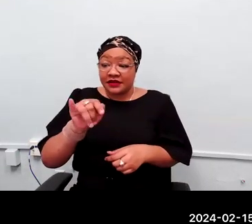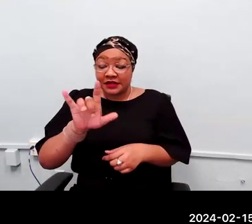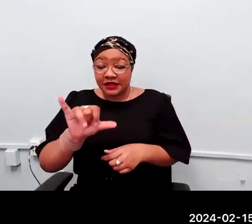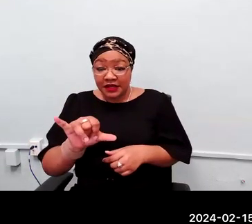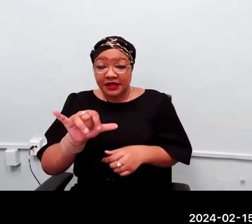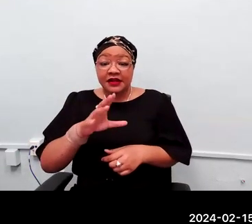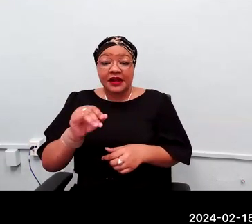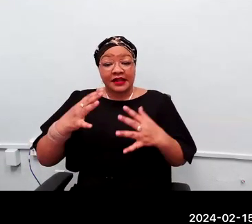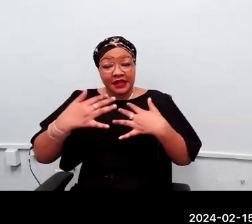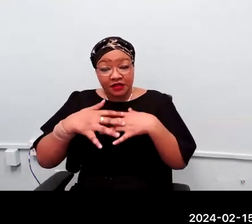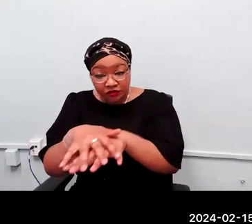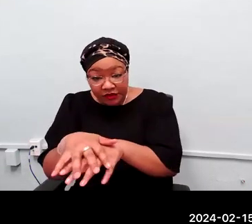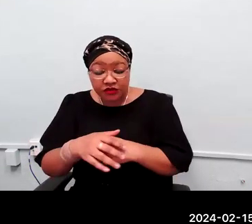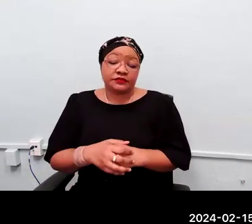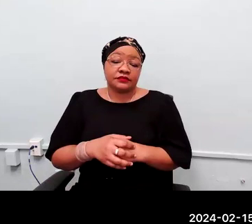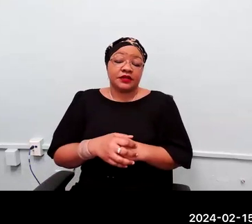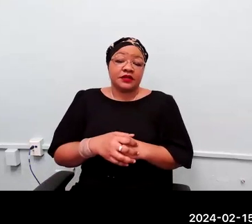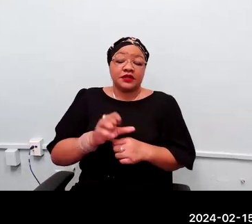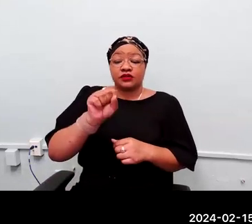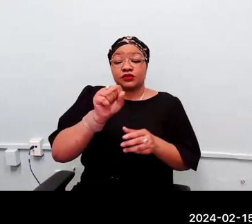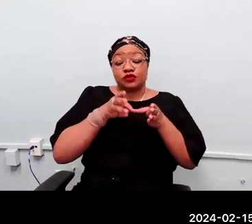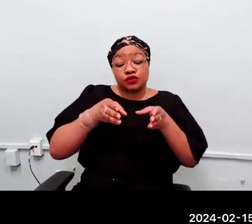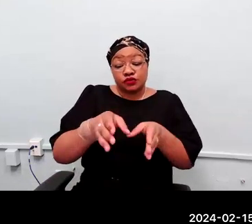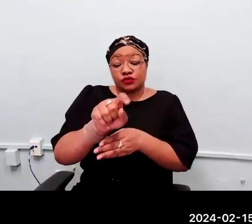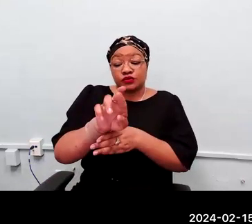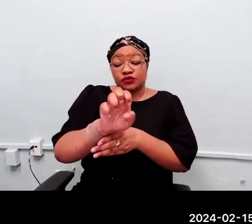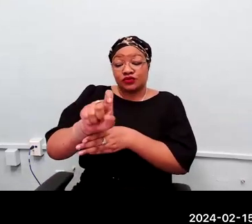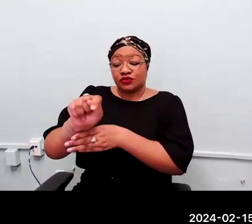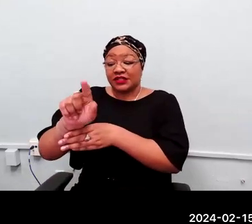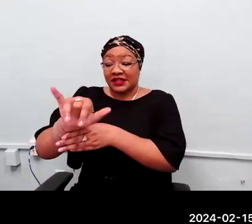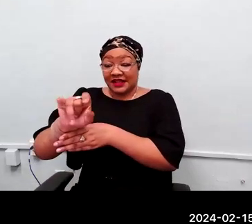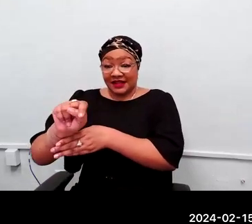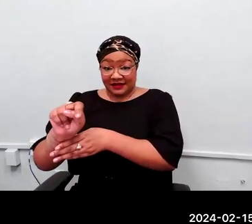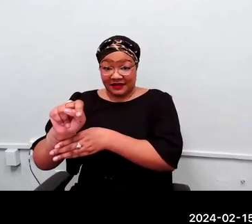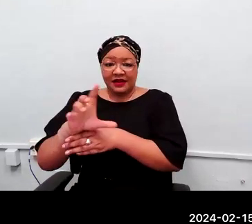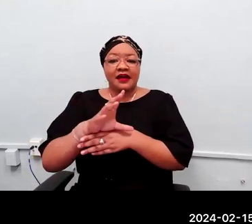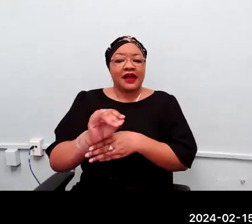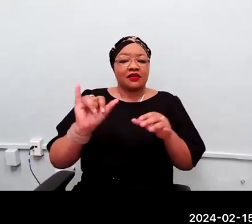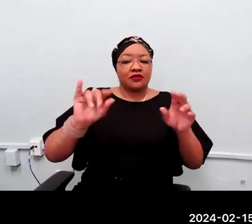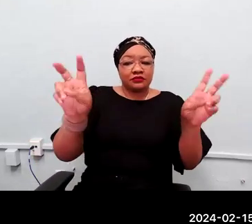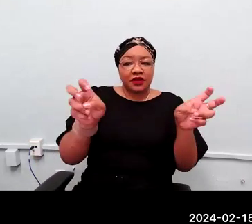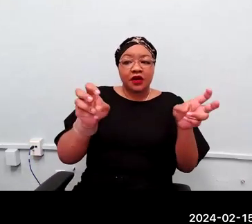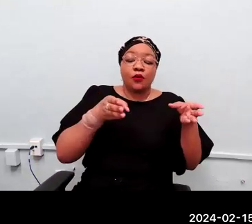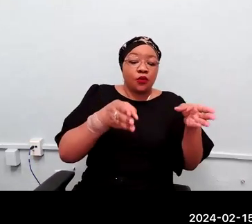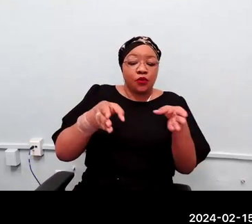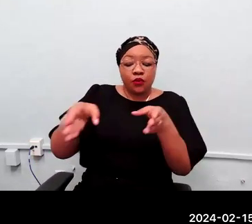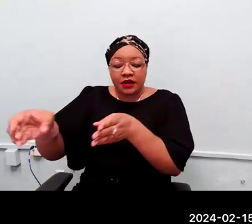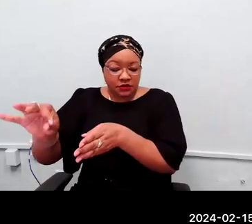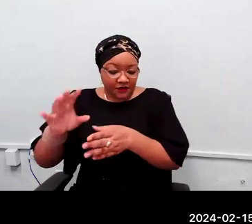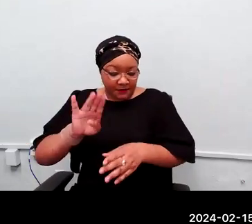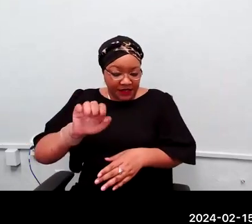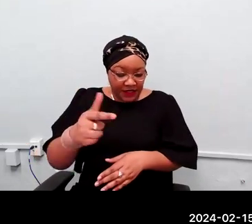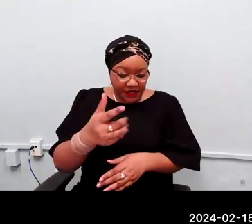Lit, Representing the Urban Landscape, and Ways of Being in Teaching. It's my thrill